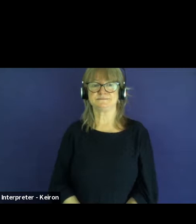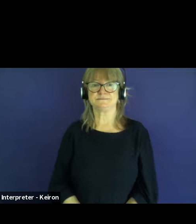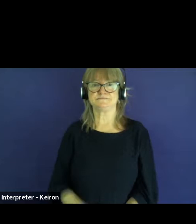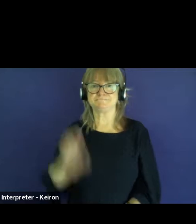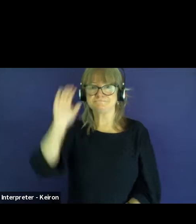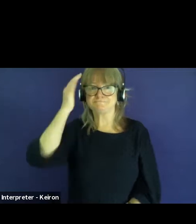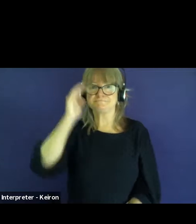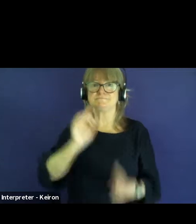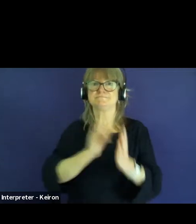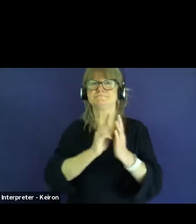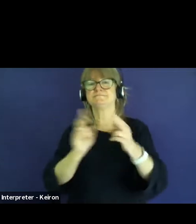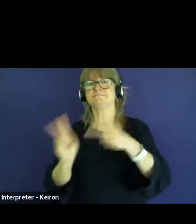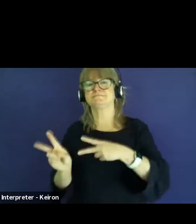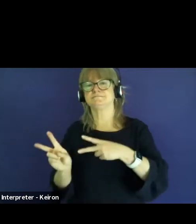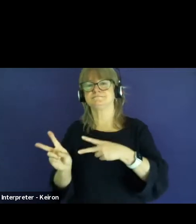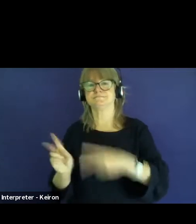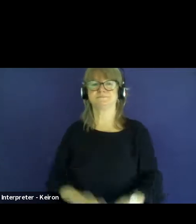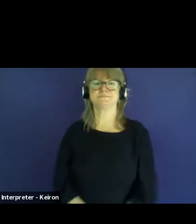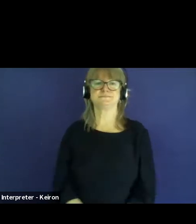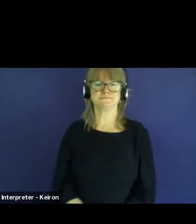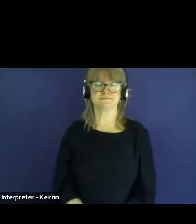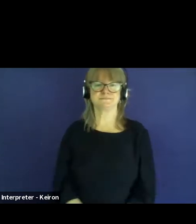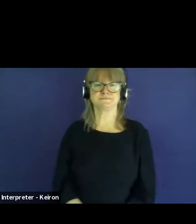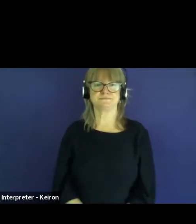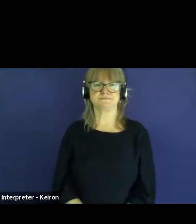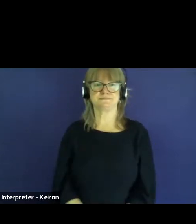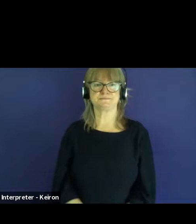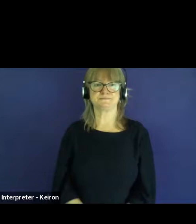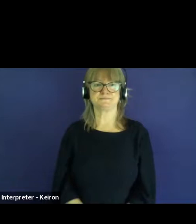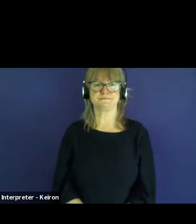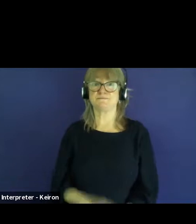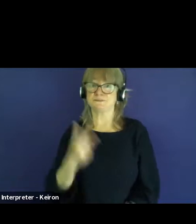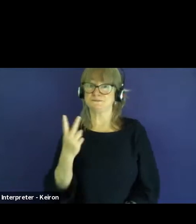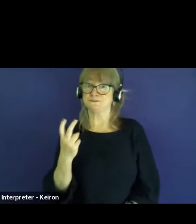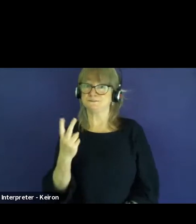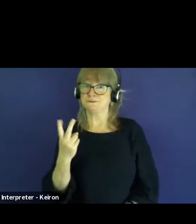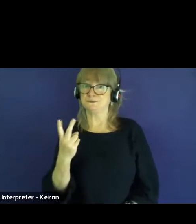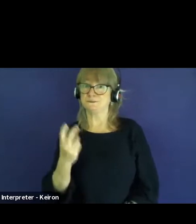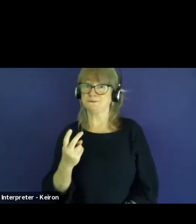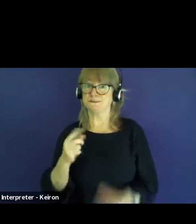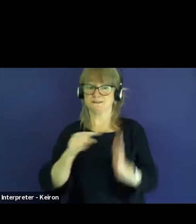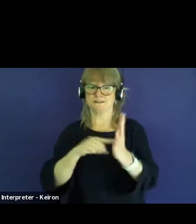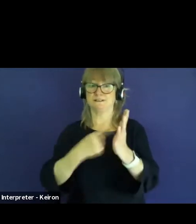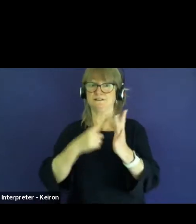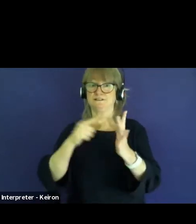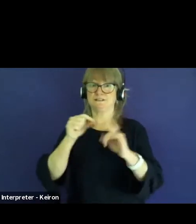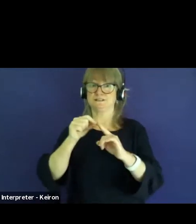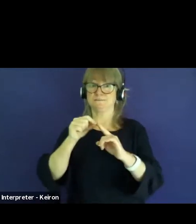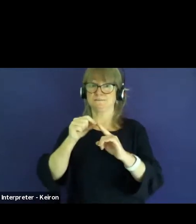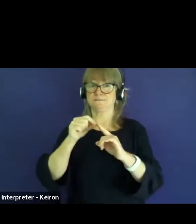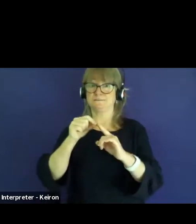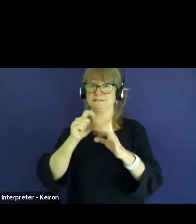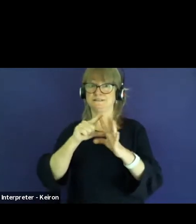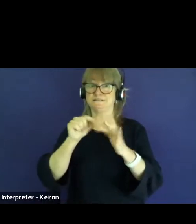in and relax. Two exercises to go. We've got our tricep dips and our dead